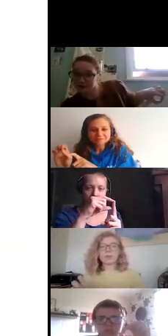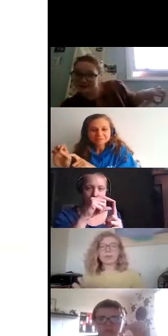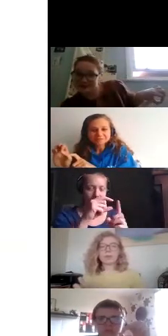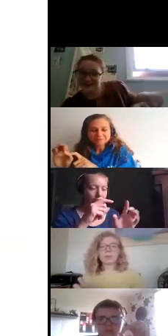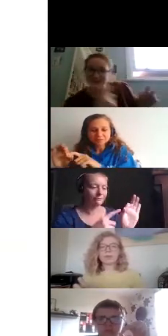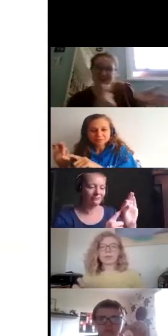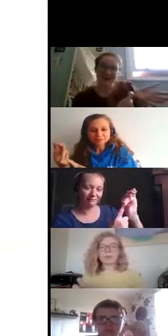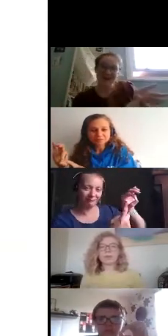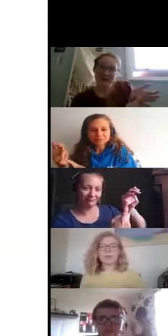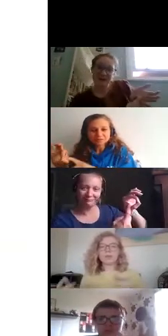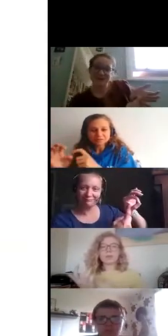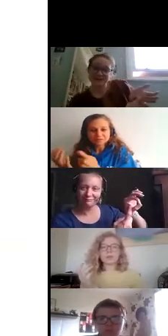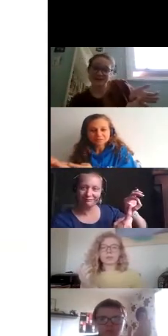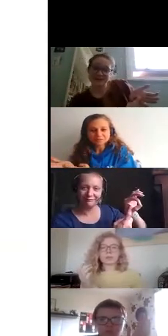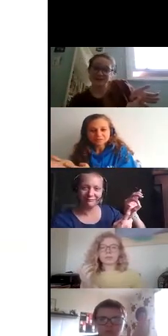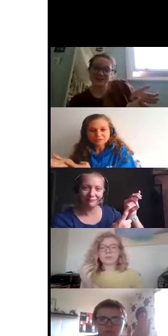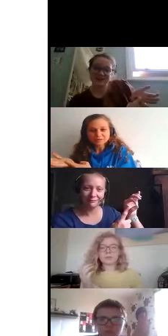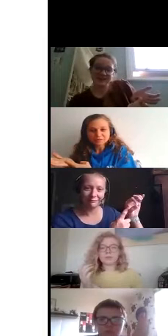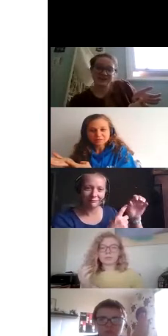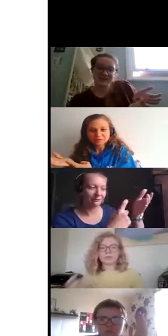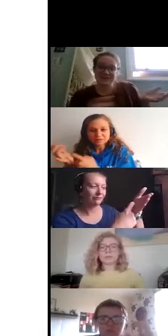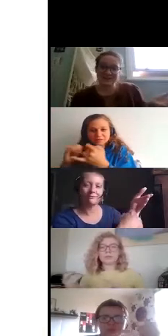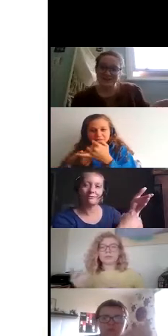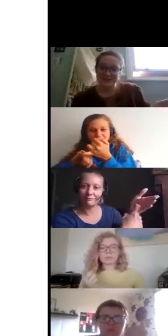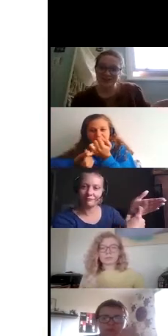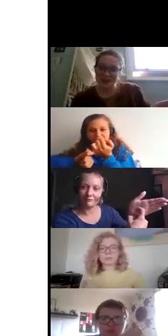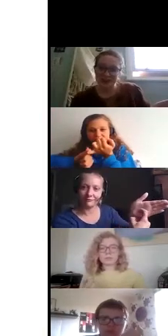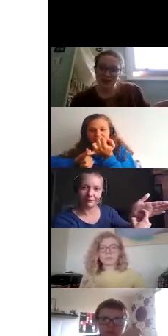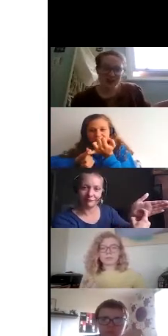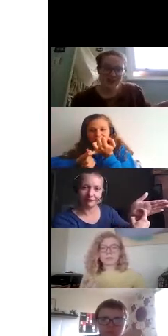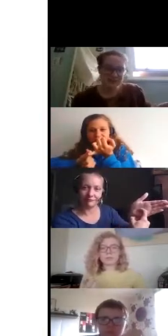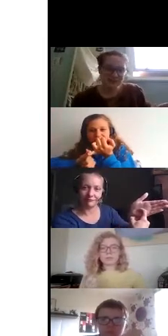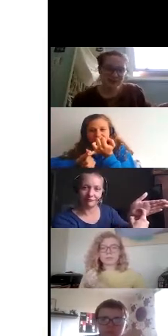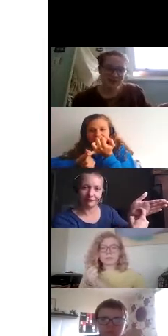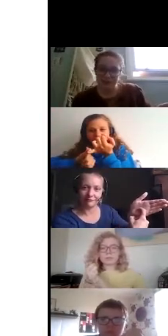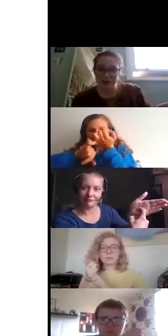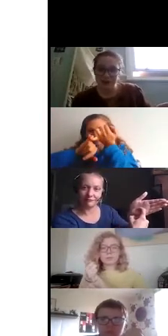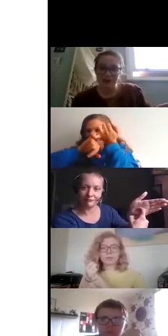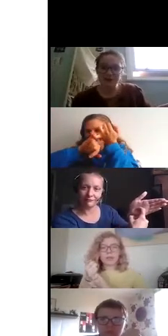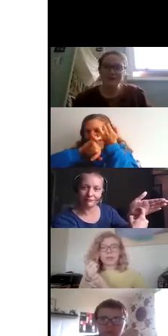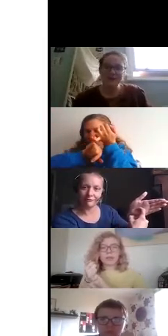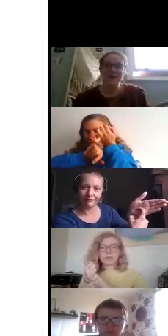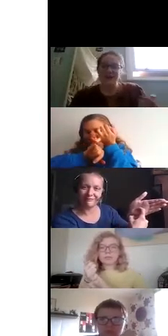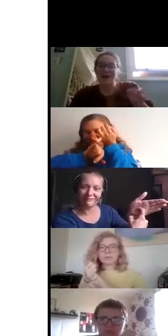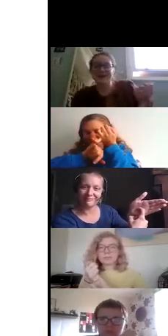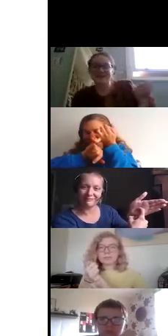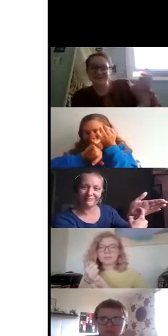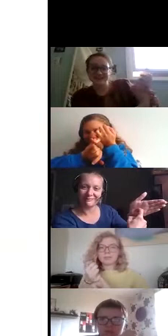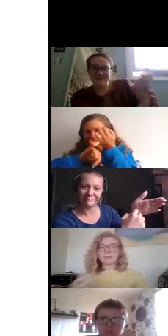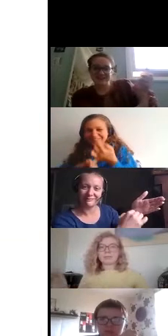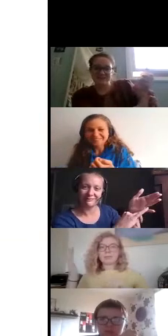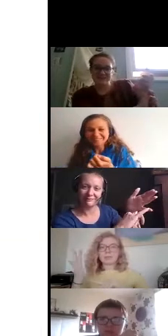Q, R, a nice easy one. Again, I've forgotten the alphabet.